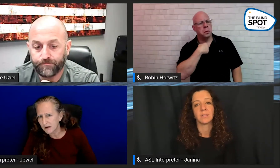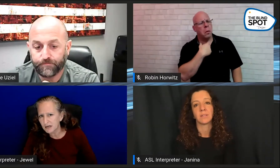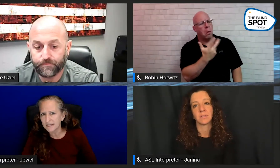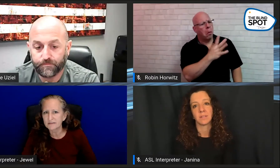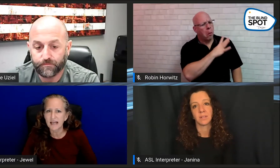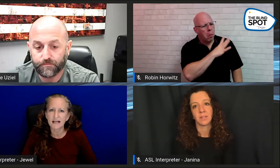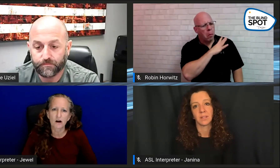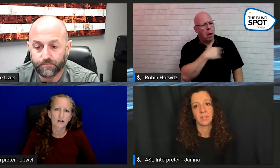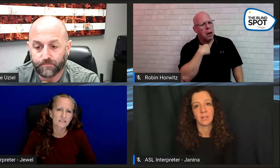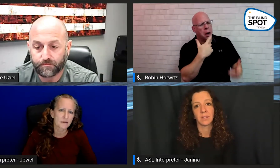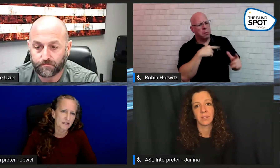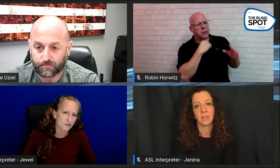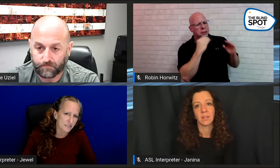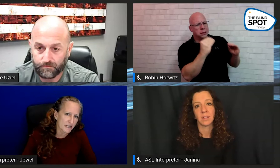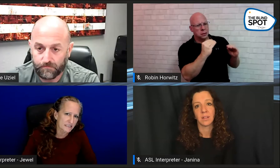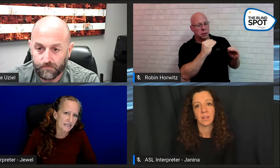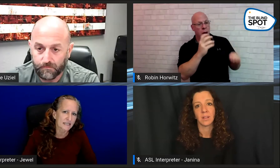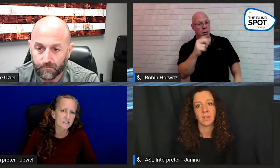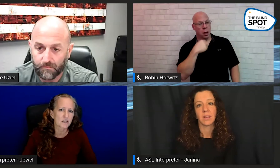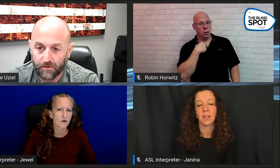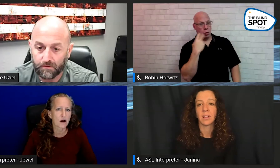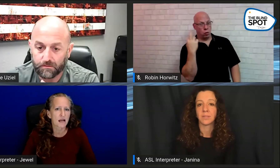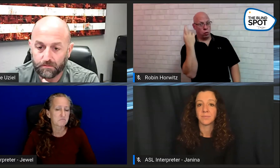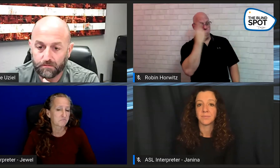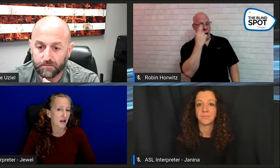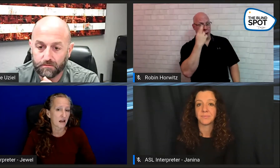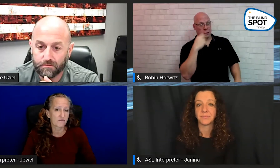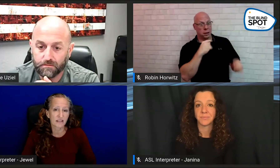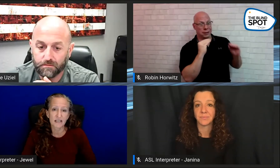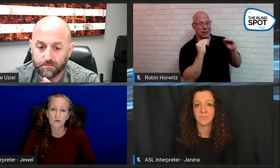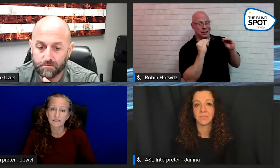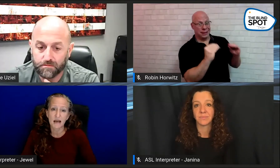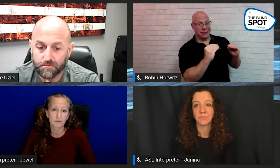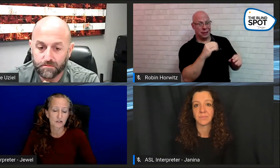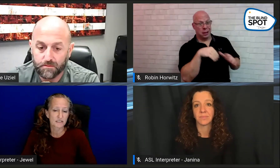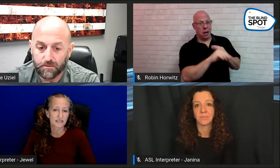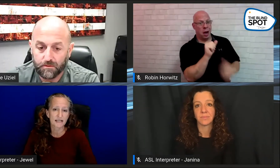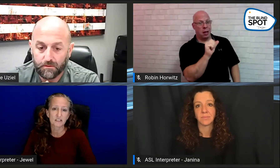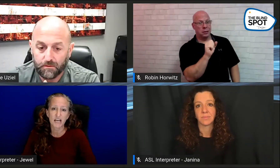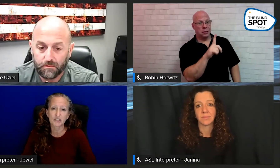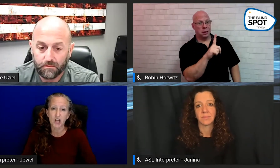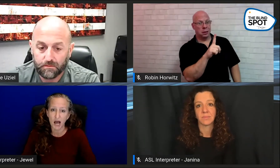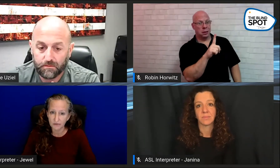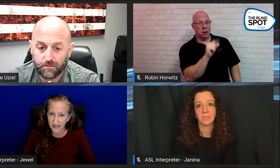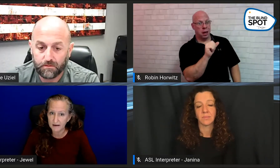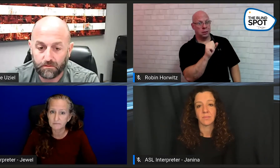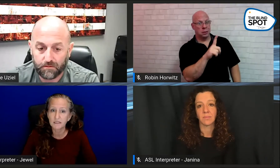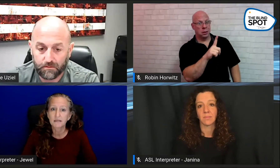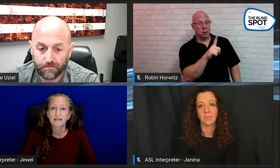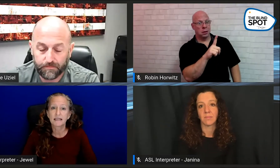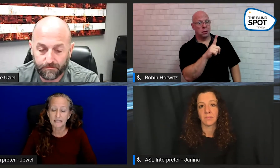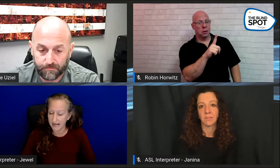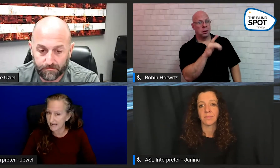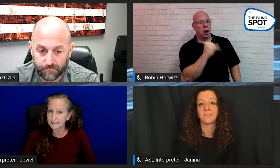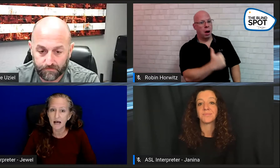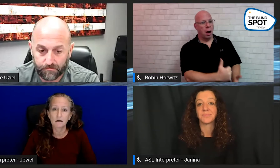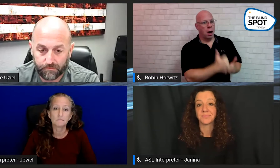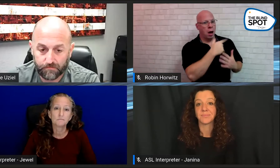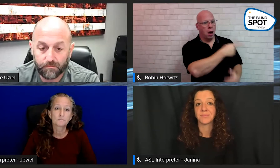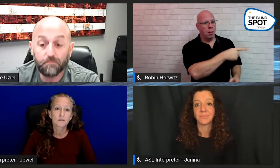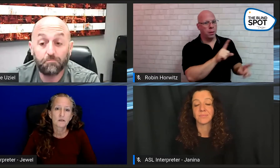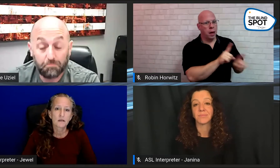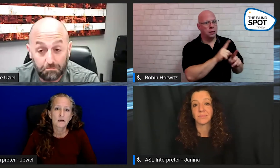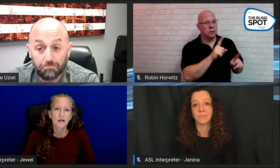with the market. They had a hard time understanding it. So I got on video with that person and taught them in